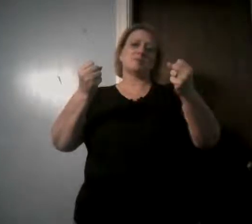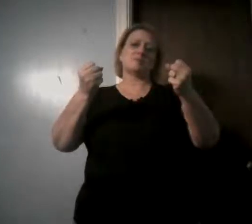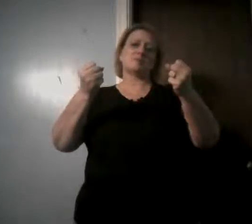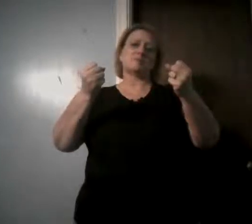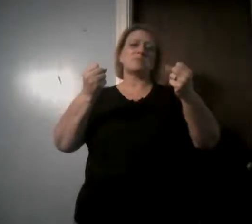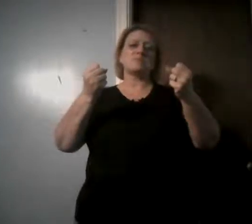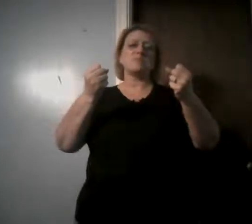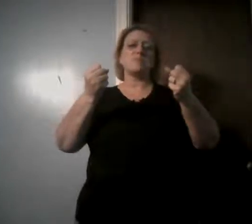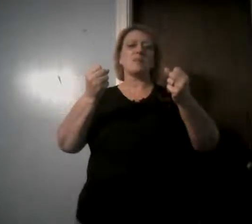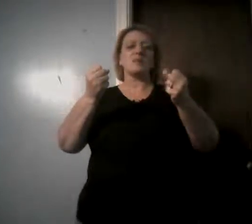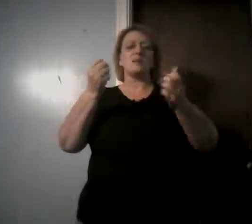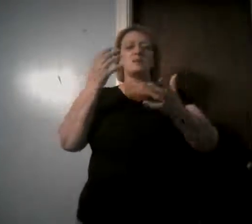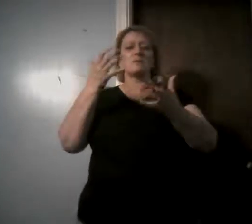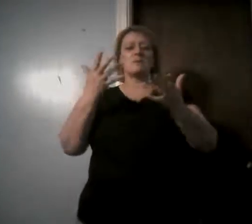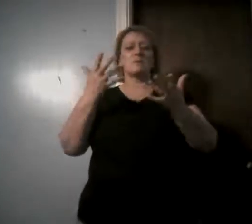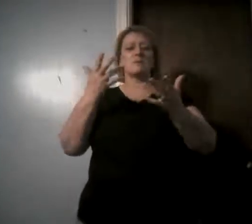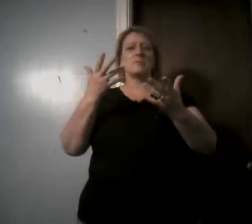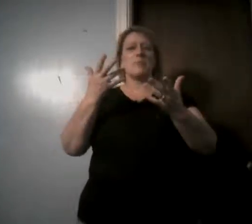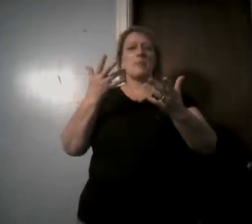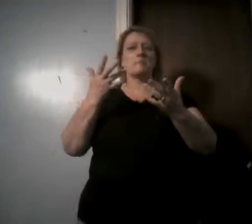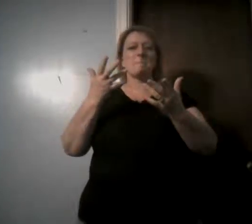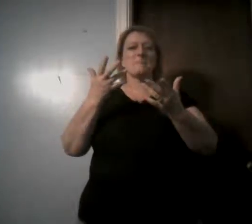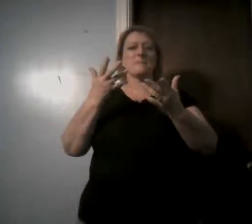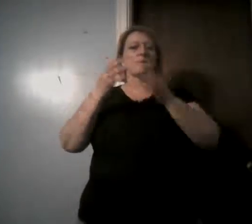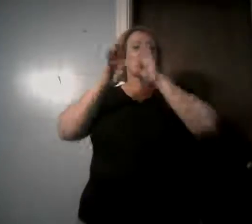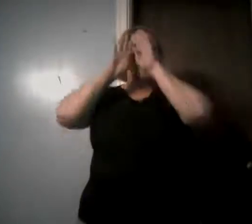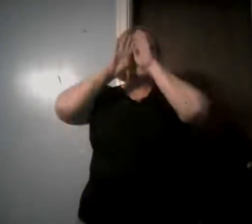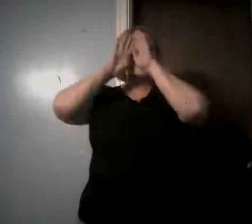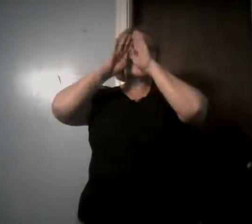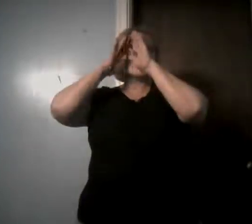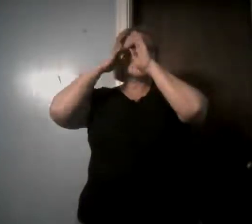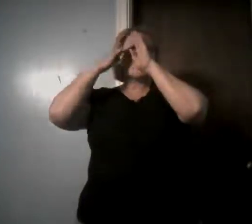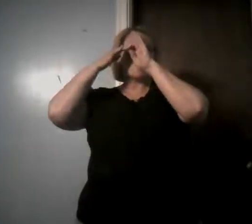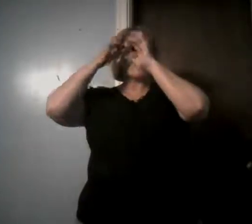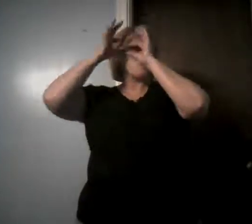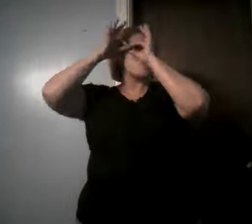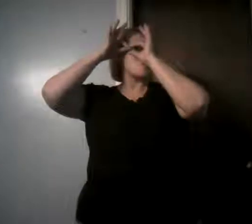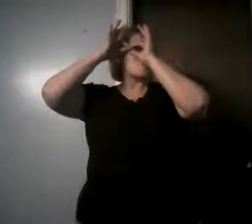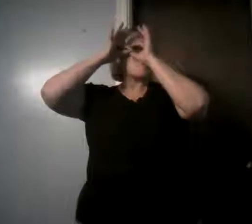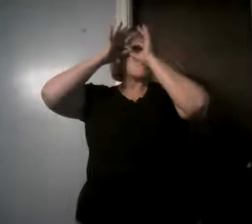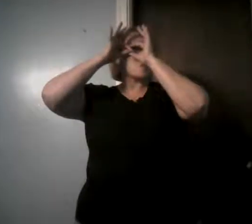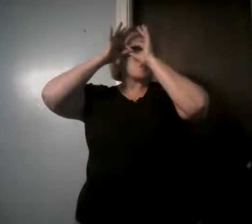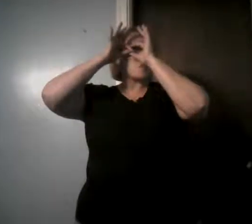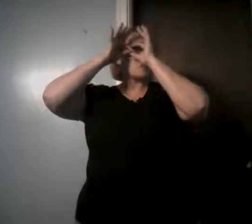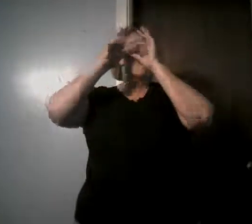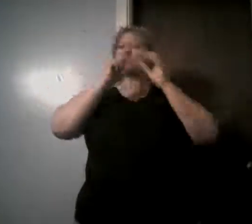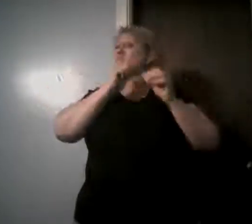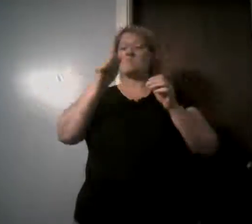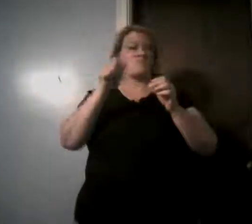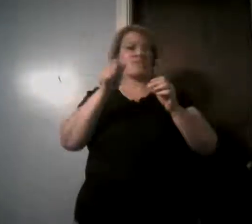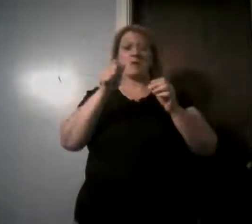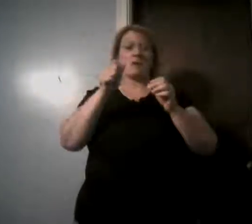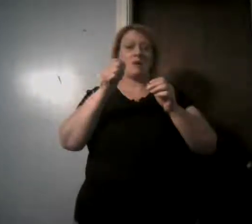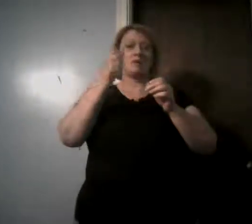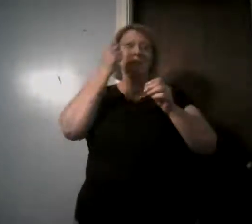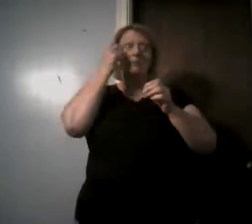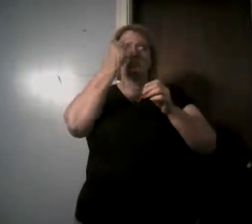Do not open or pop the sty. Do not wear contact lenses or eye makeup until healed.